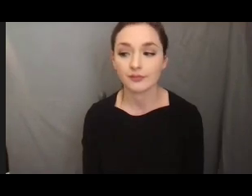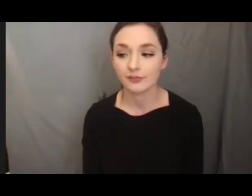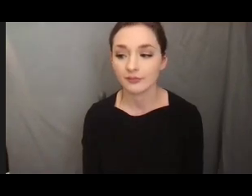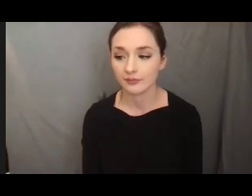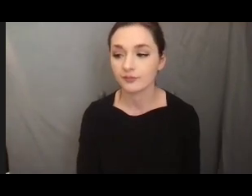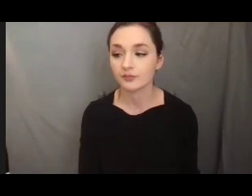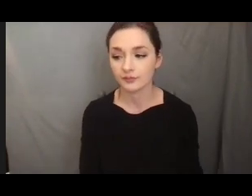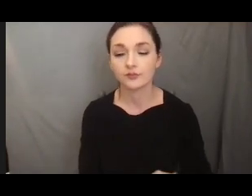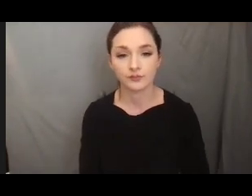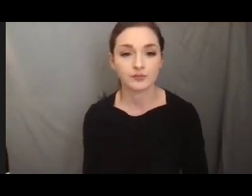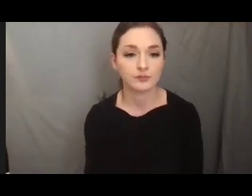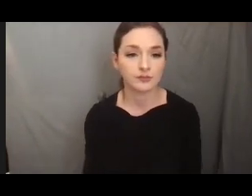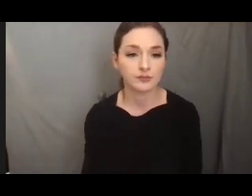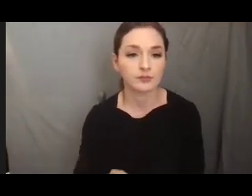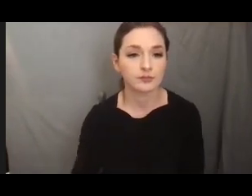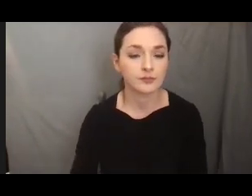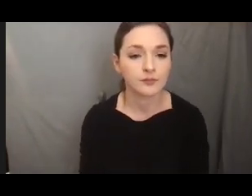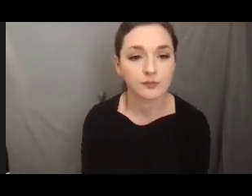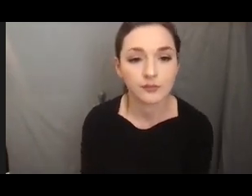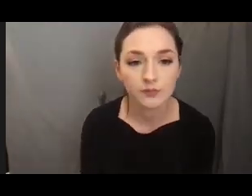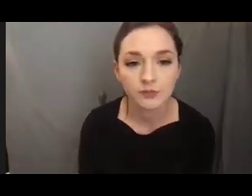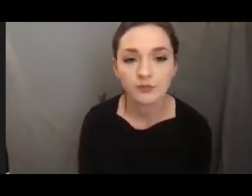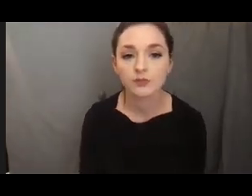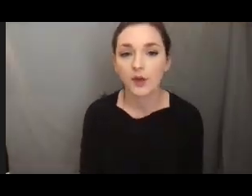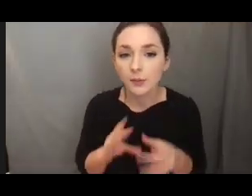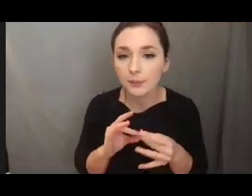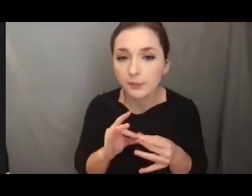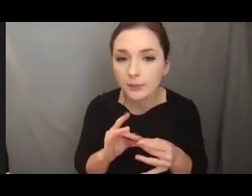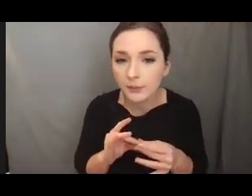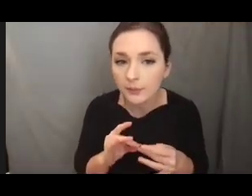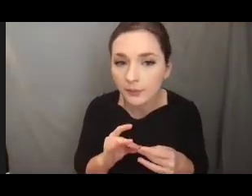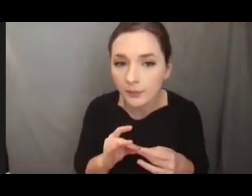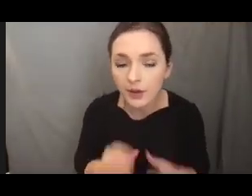oh, we almost skipped over this. There's so many things in this building.